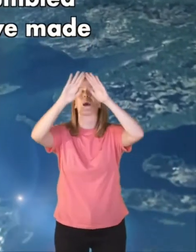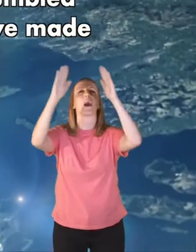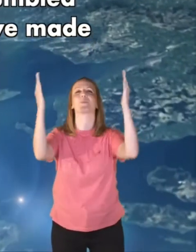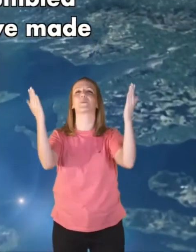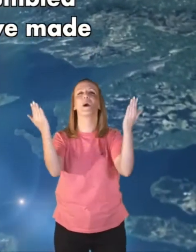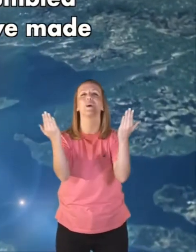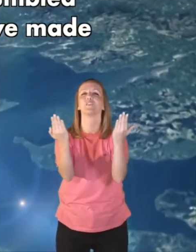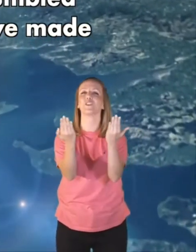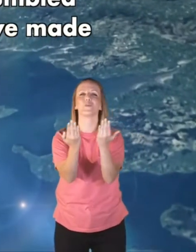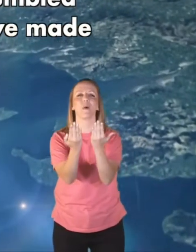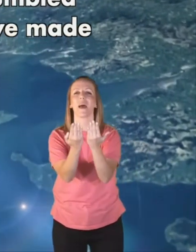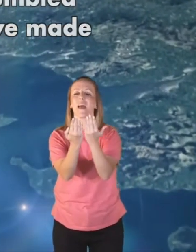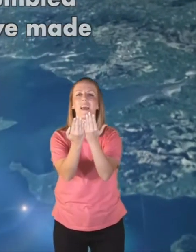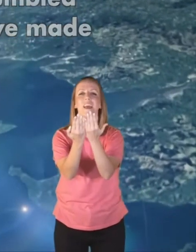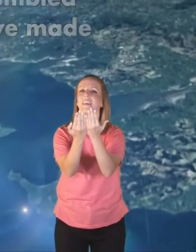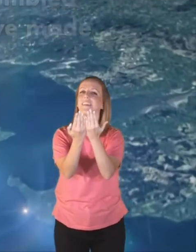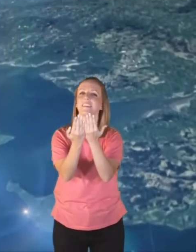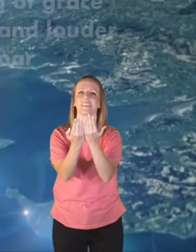humble by the world you